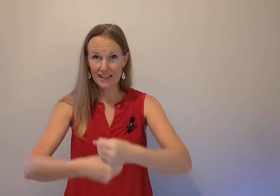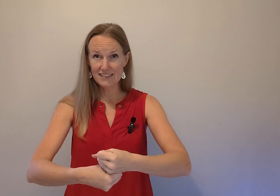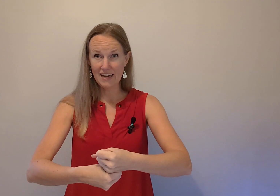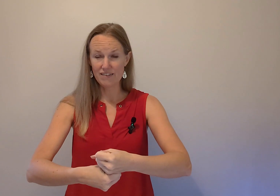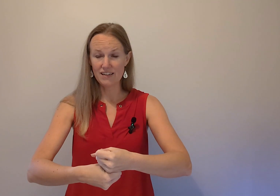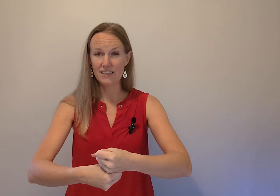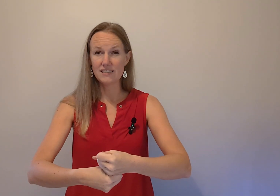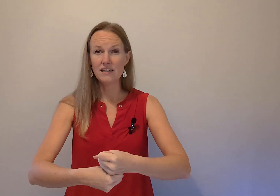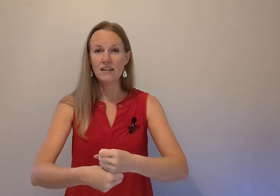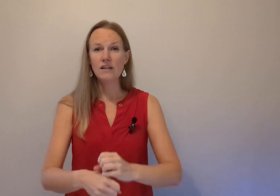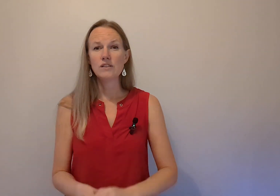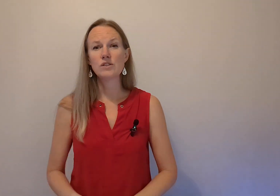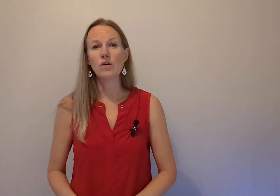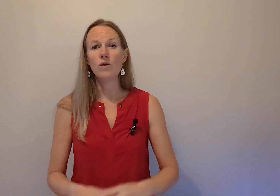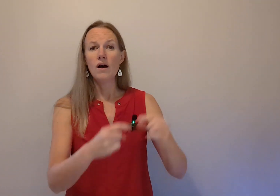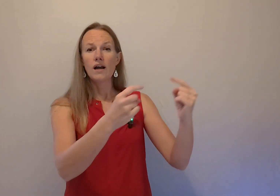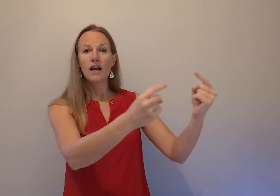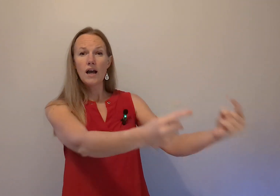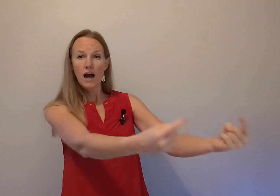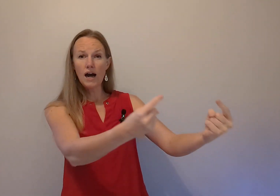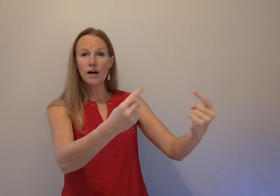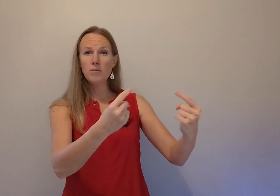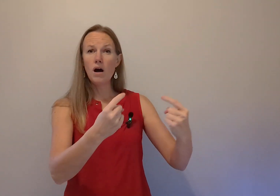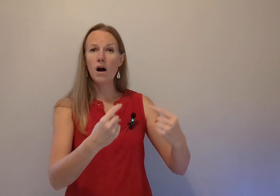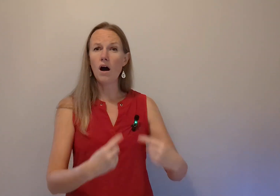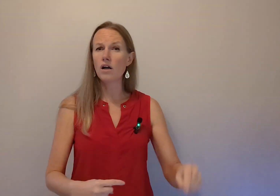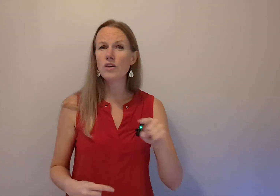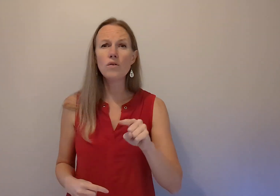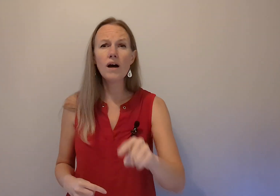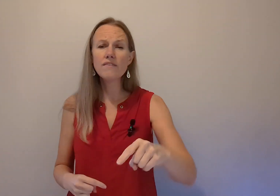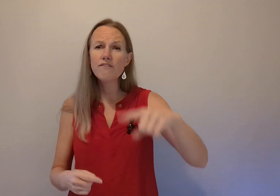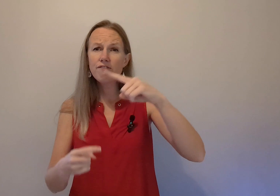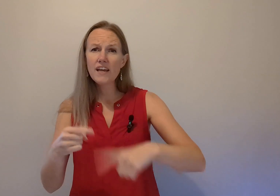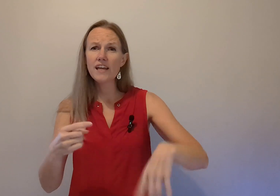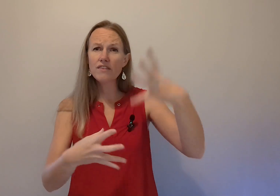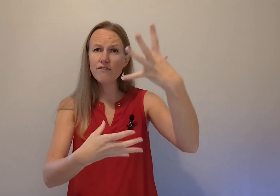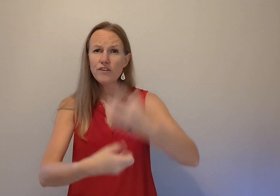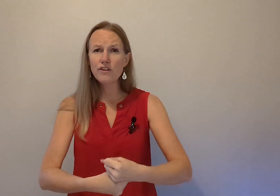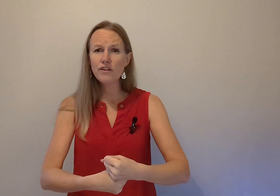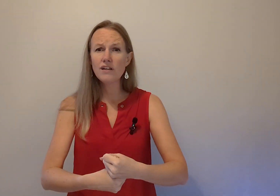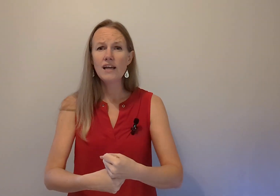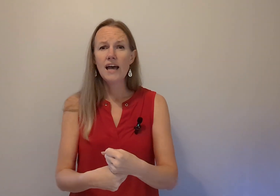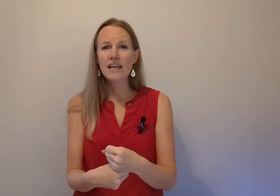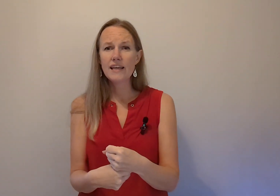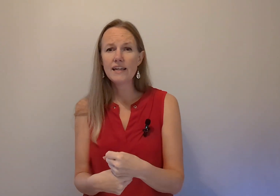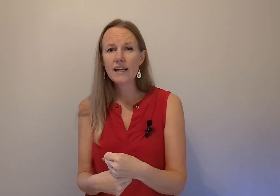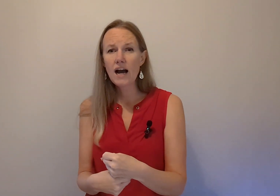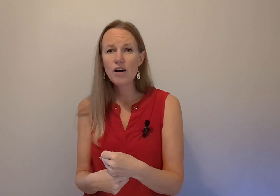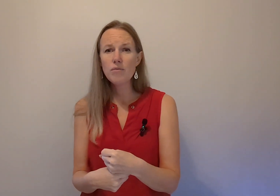can't count on it. So come, all you unfaithful, and then come,